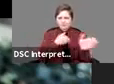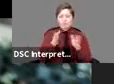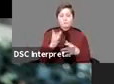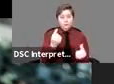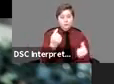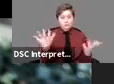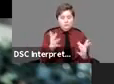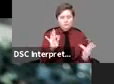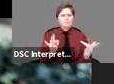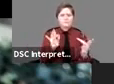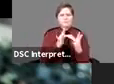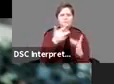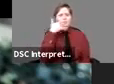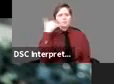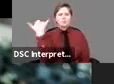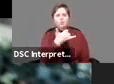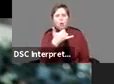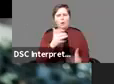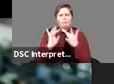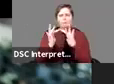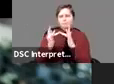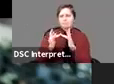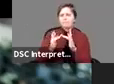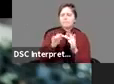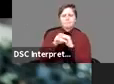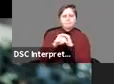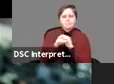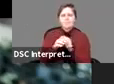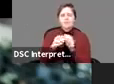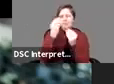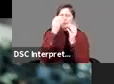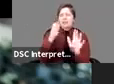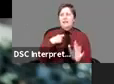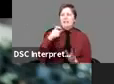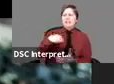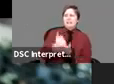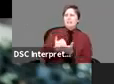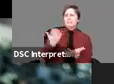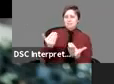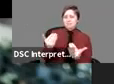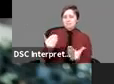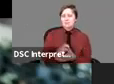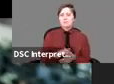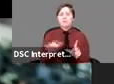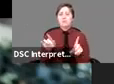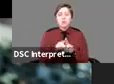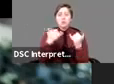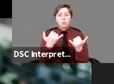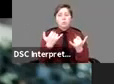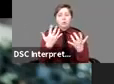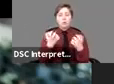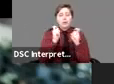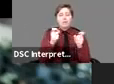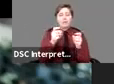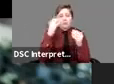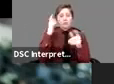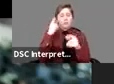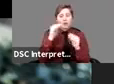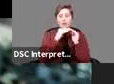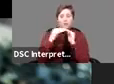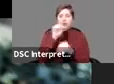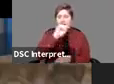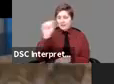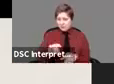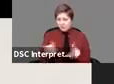do is reach out and call or go online and let them know that you need that help. We want to give you the information for Equality Toledo